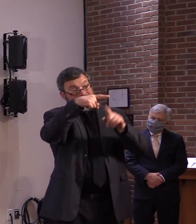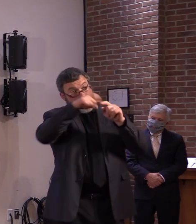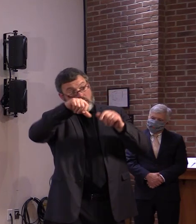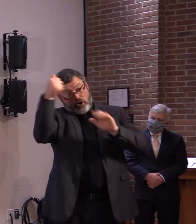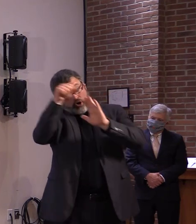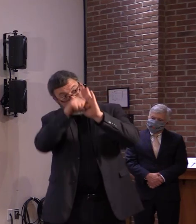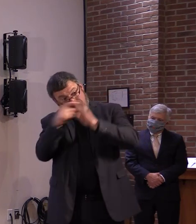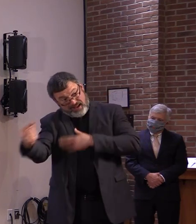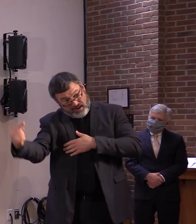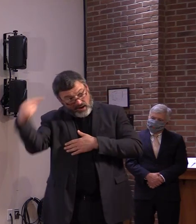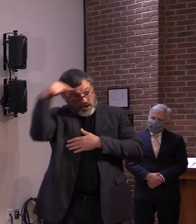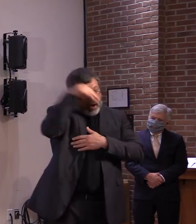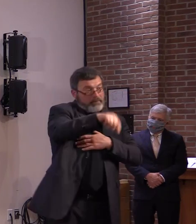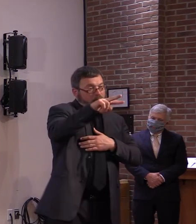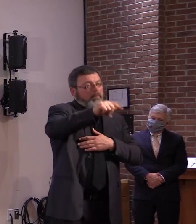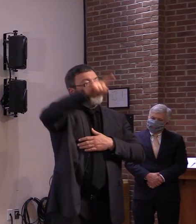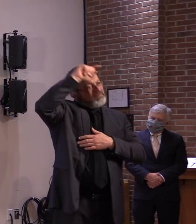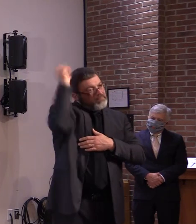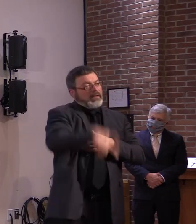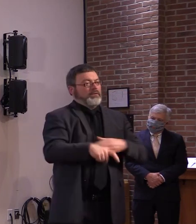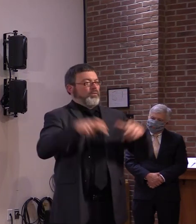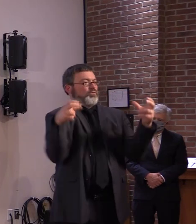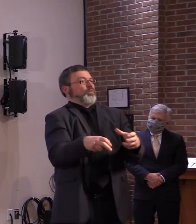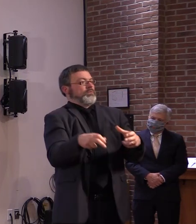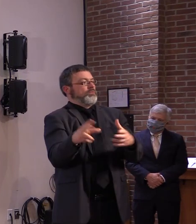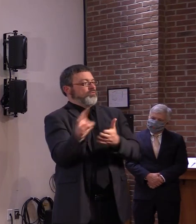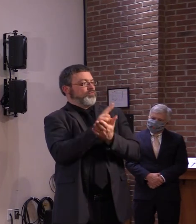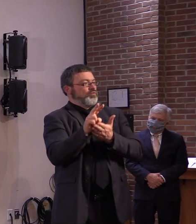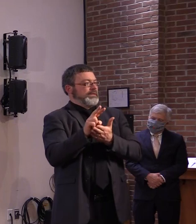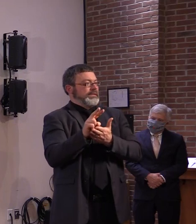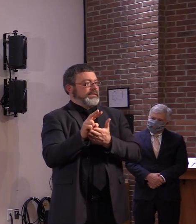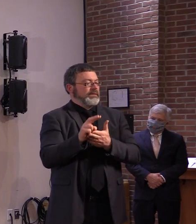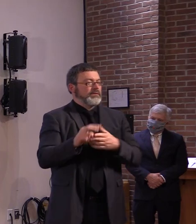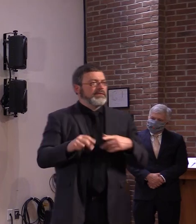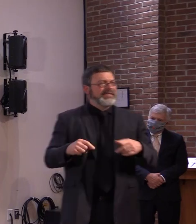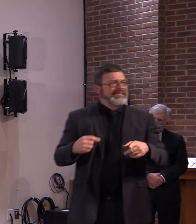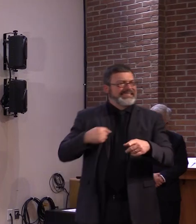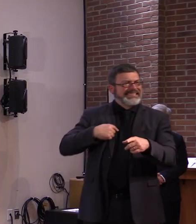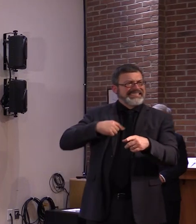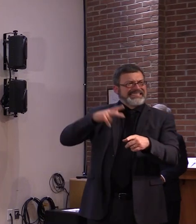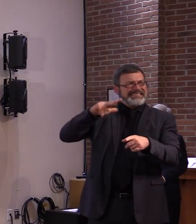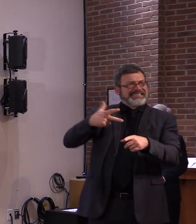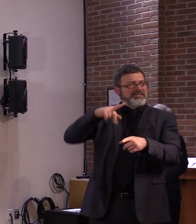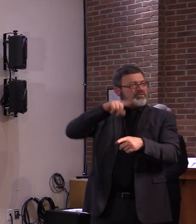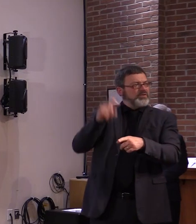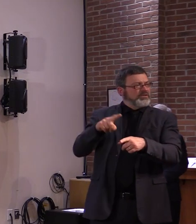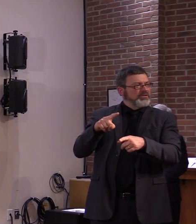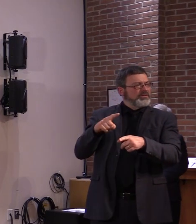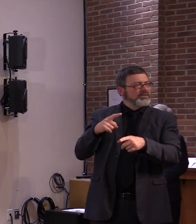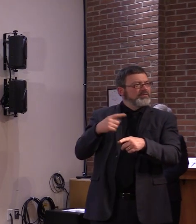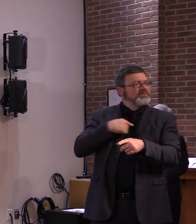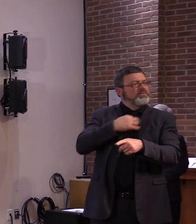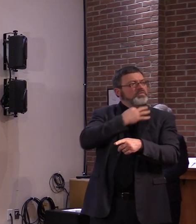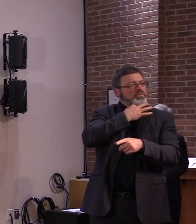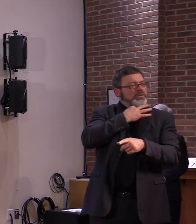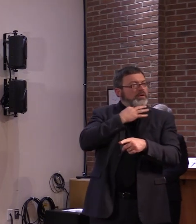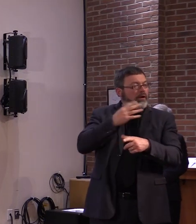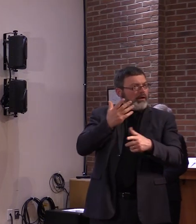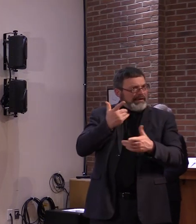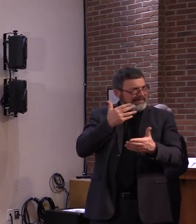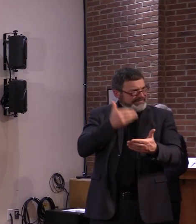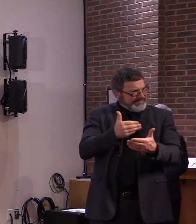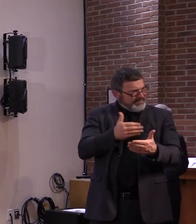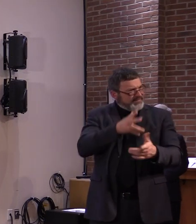Okay, one quick follow-up question, also with regard to concern about what might happen around the holidays. Is the